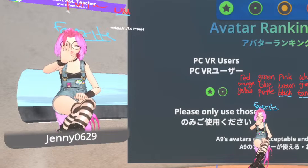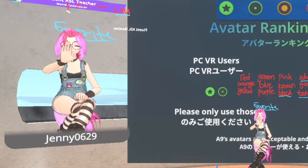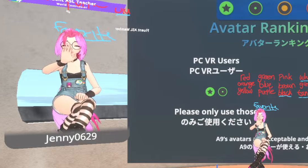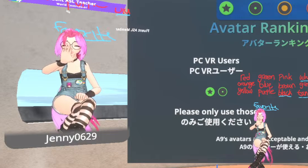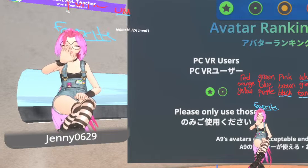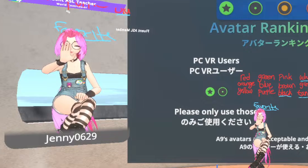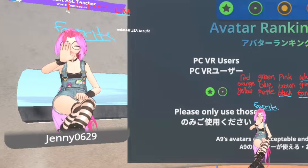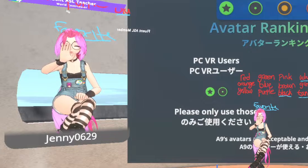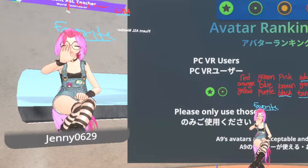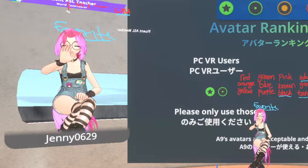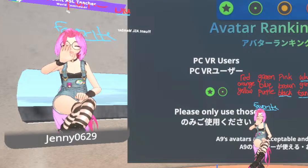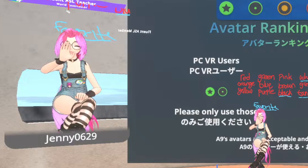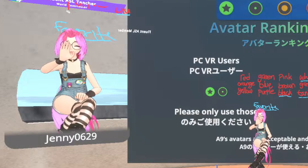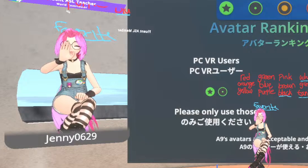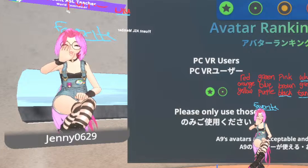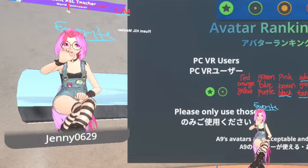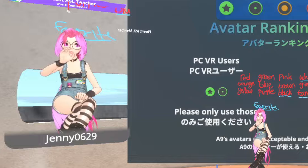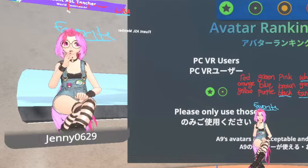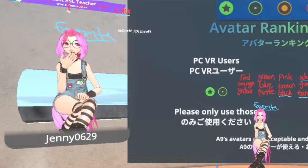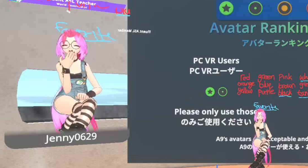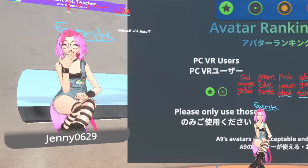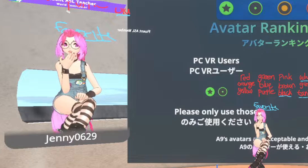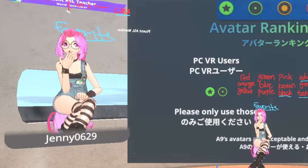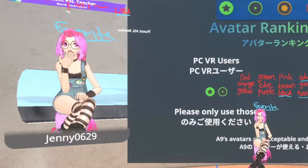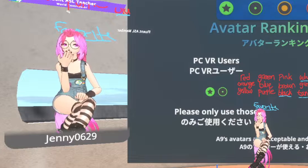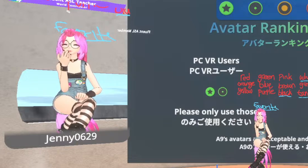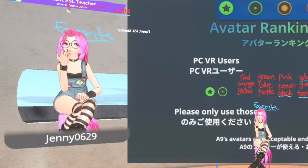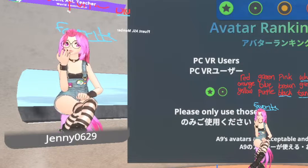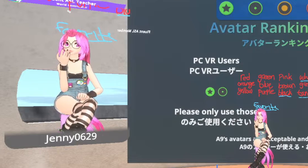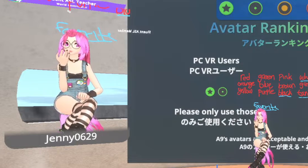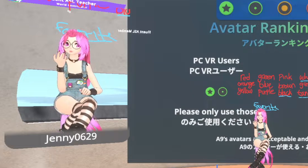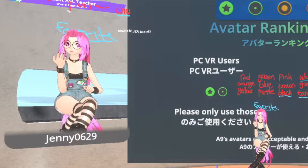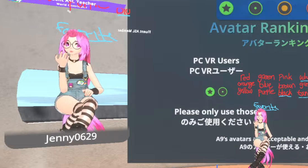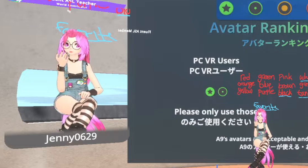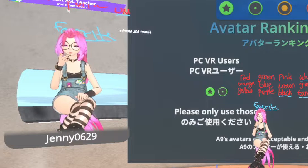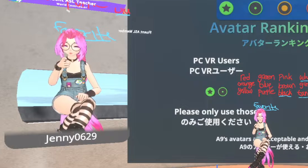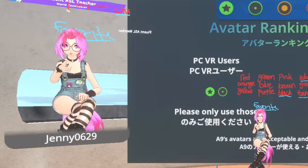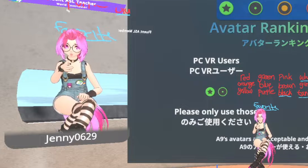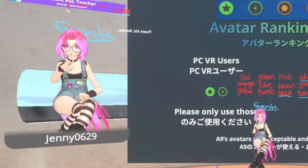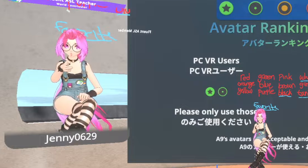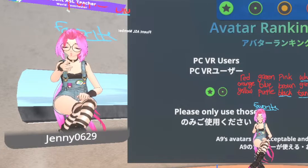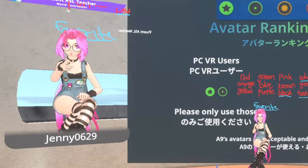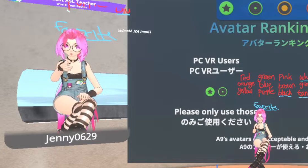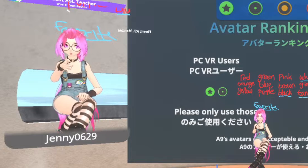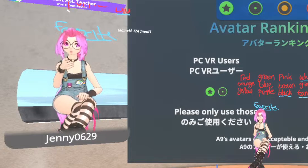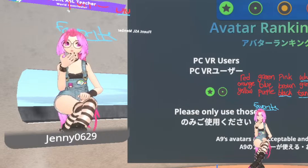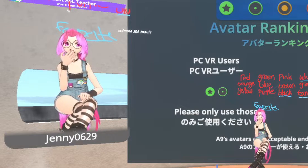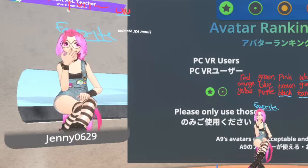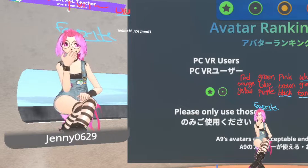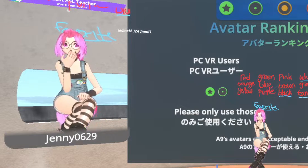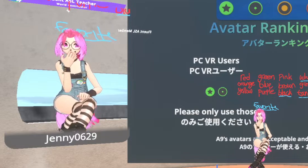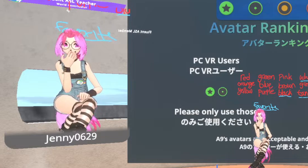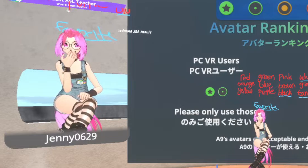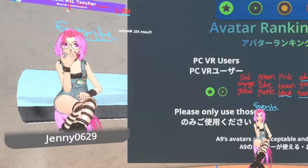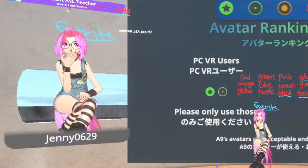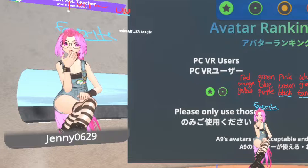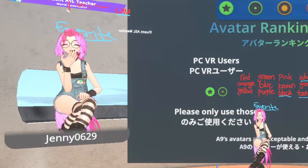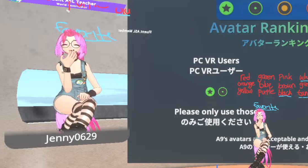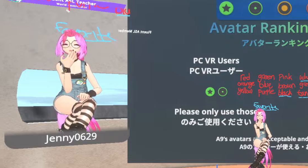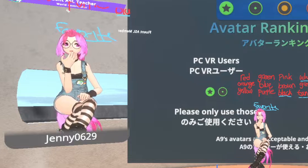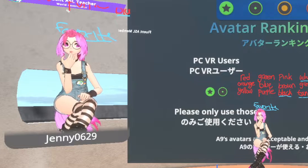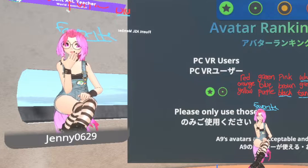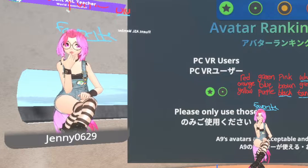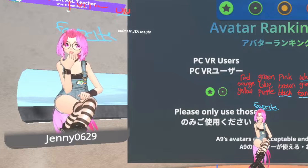have index, just do open to relaxed, open to relaxed, open to relaxed. Yep. So you